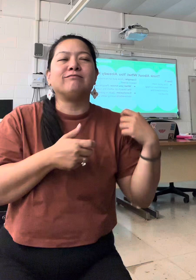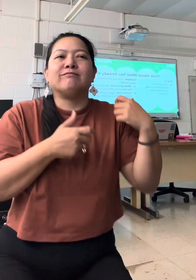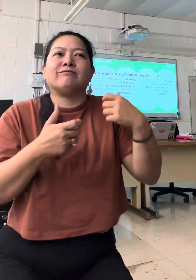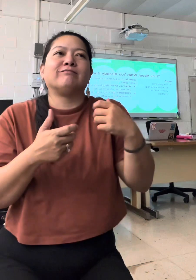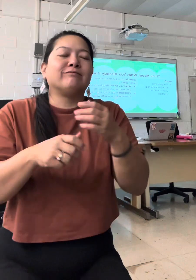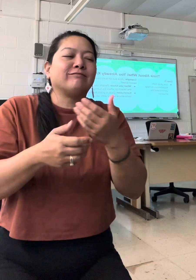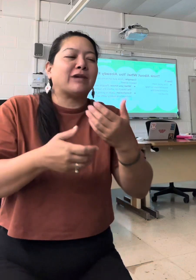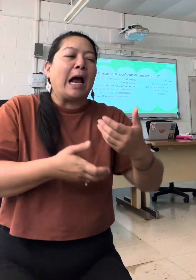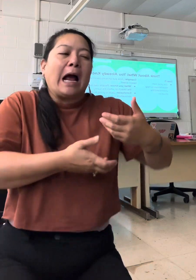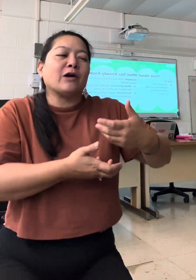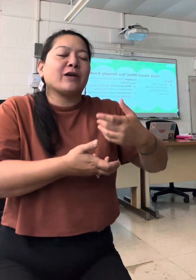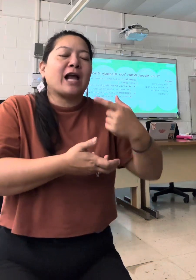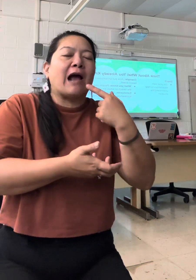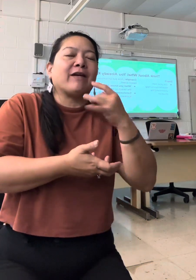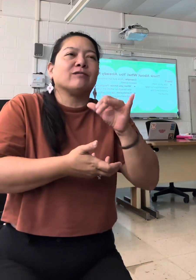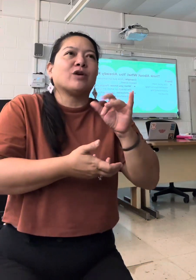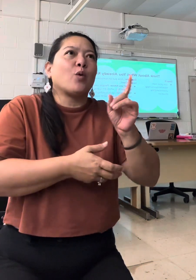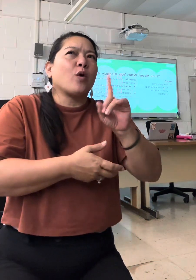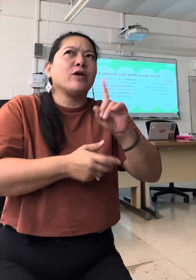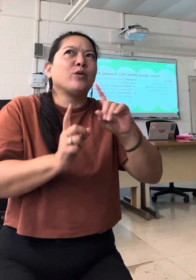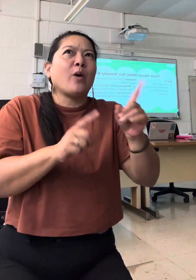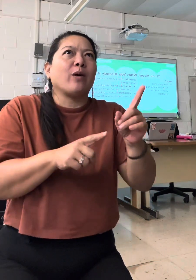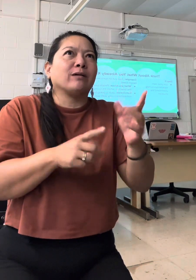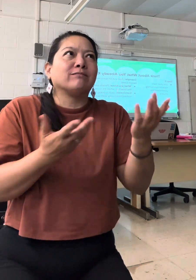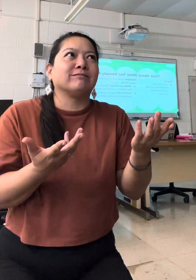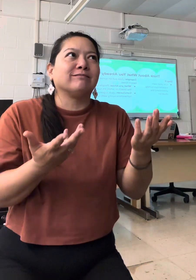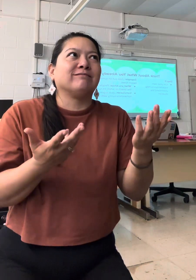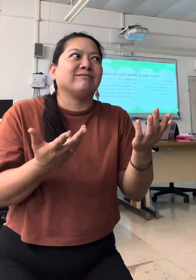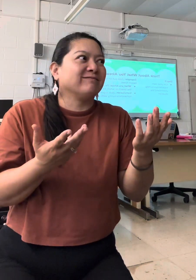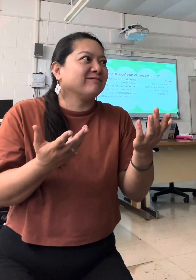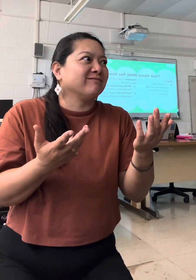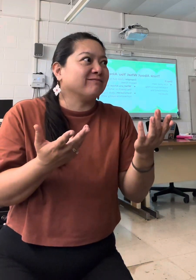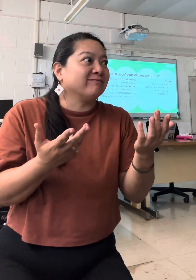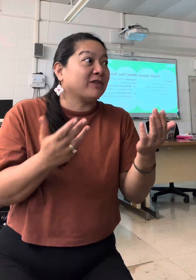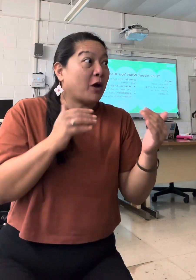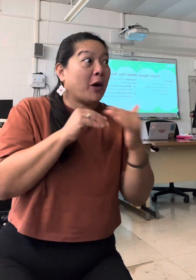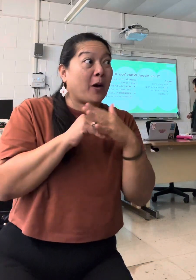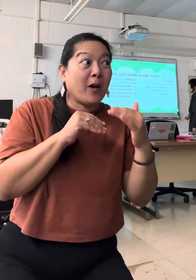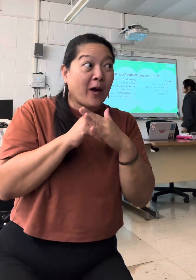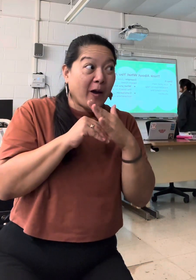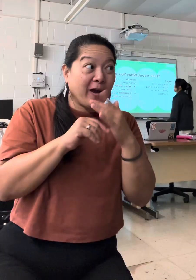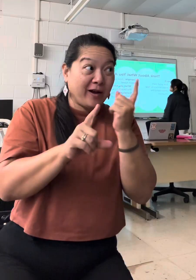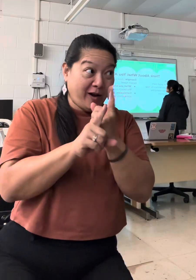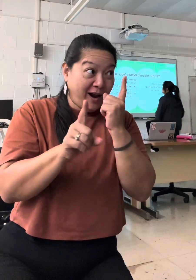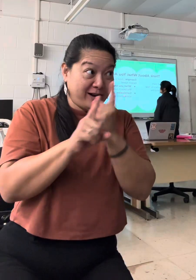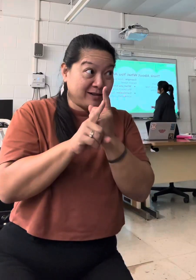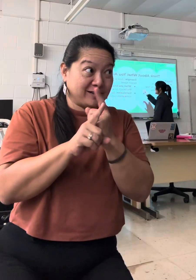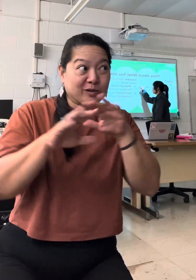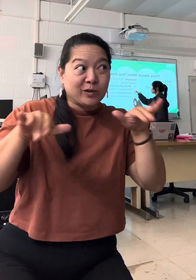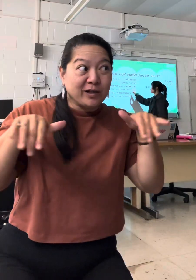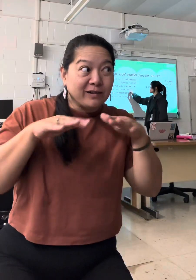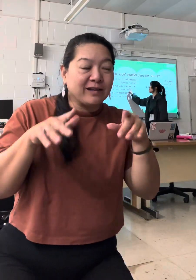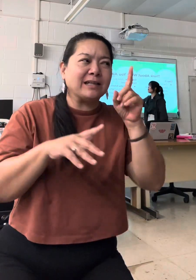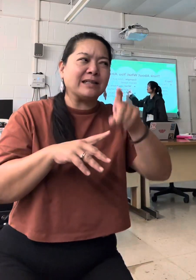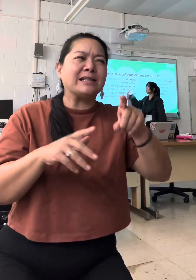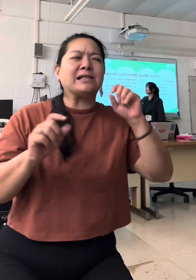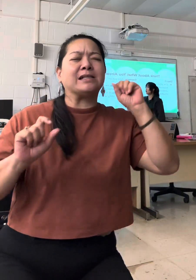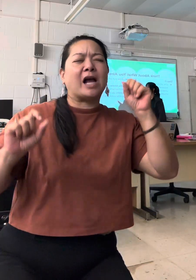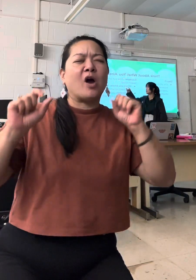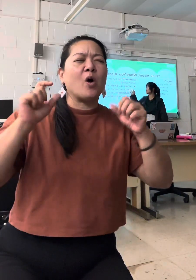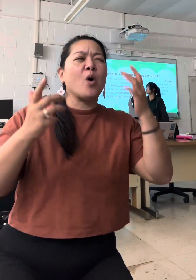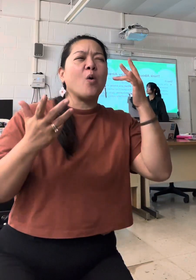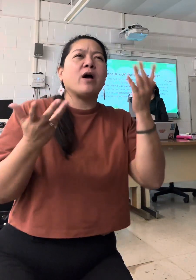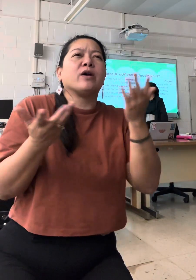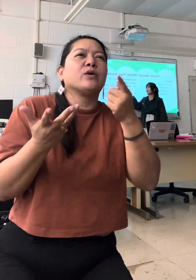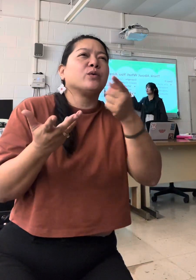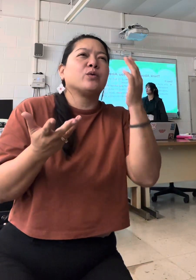have sunscreen and a beach towel, where are you going? To the beach, right? That's why you need a towel. So think about what you know.